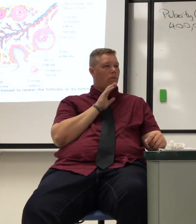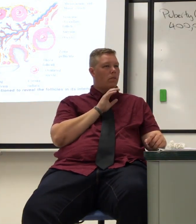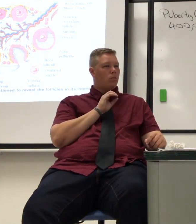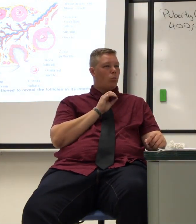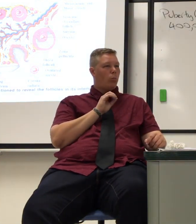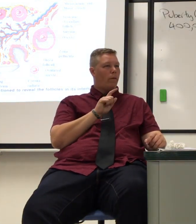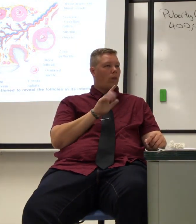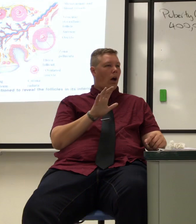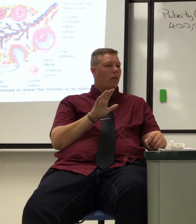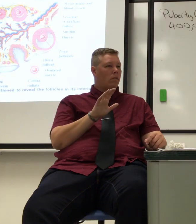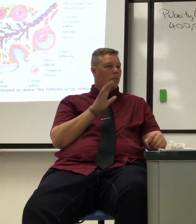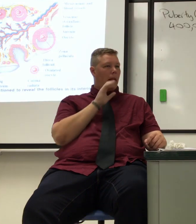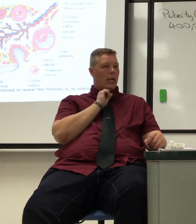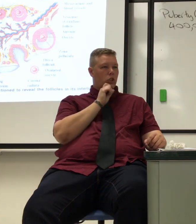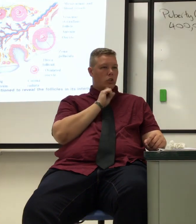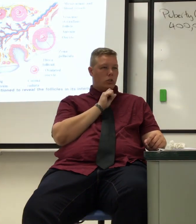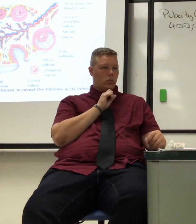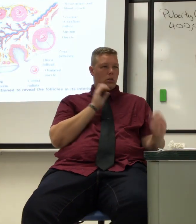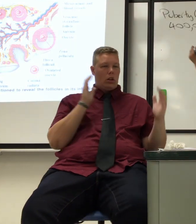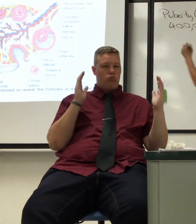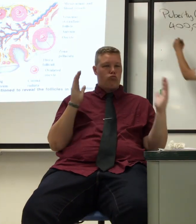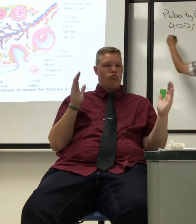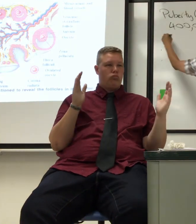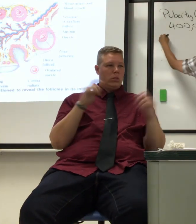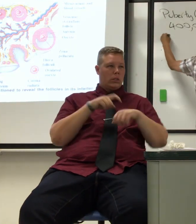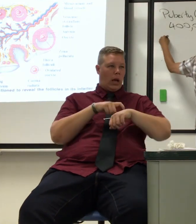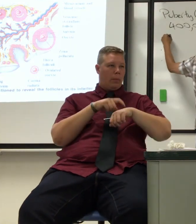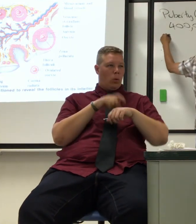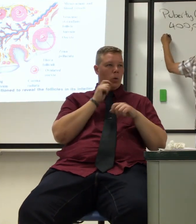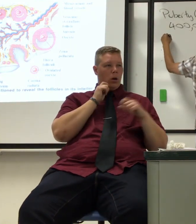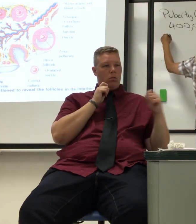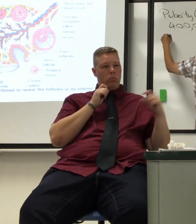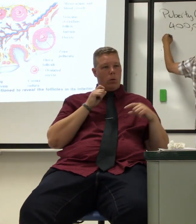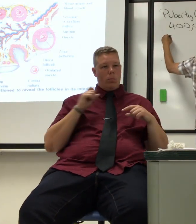the oocytes. So each cycle,